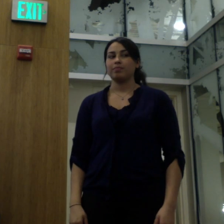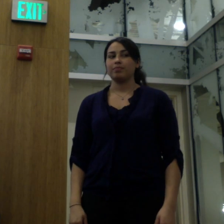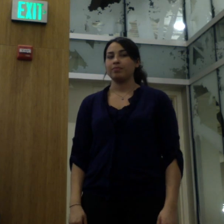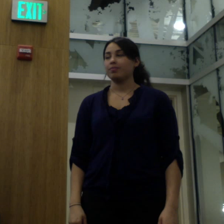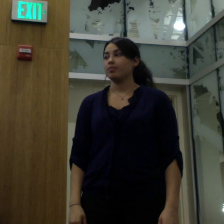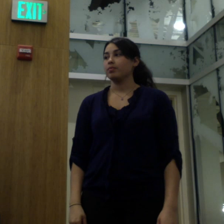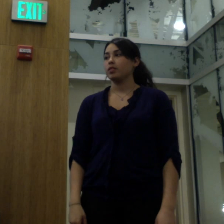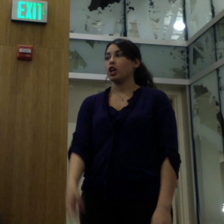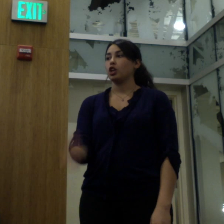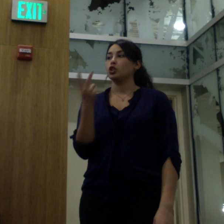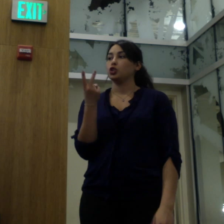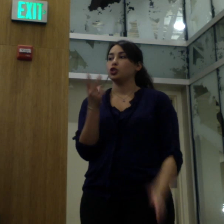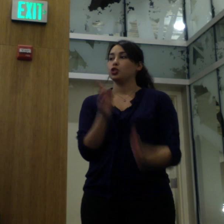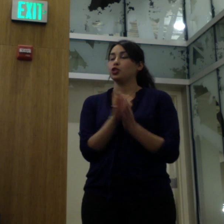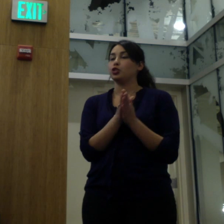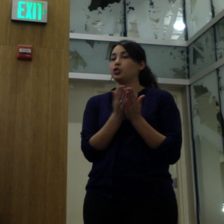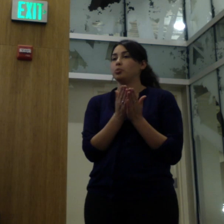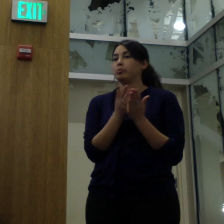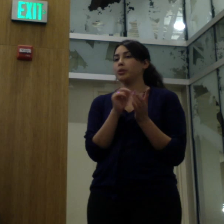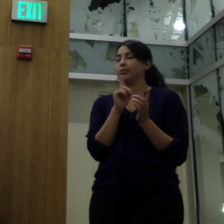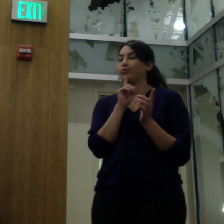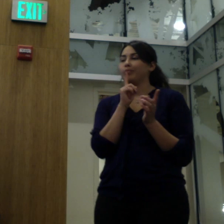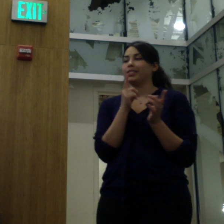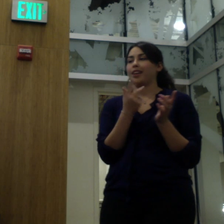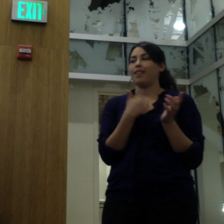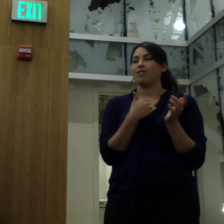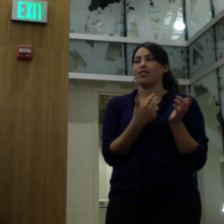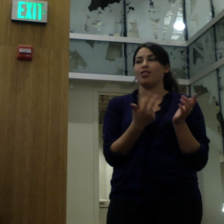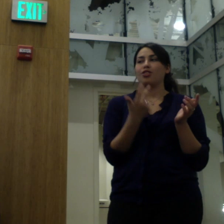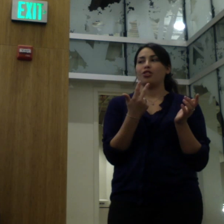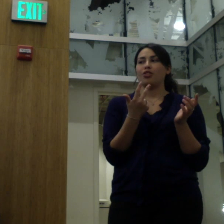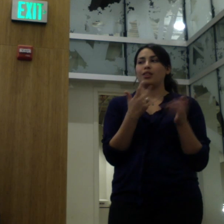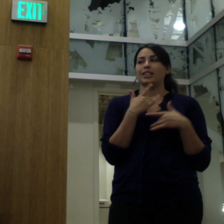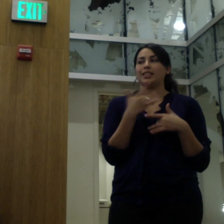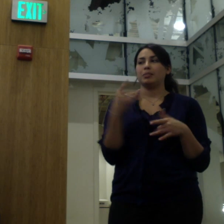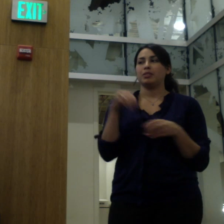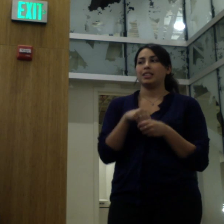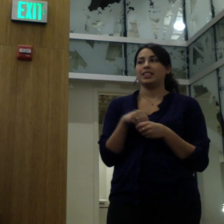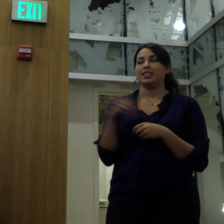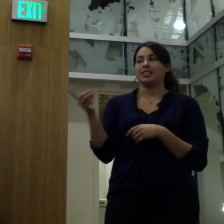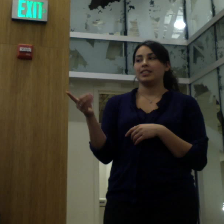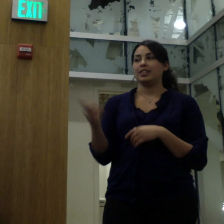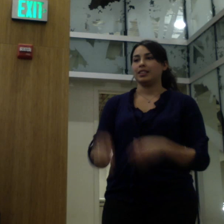2 books, well, really 3, that I usually keep in here.